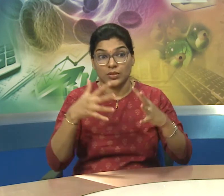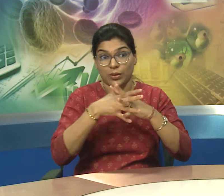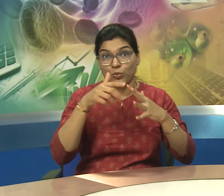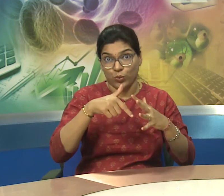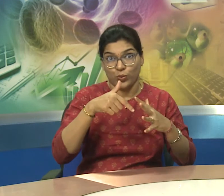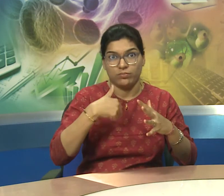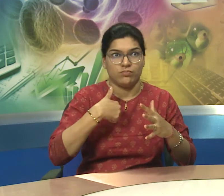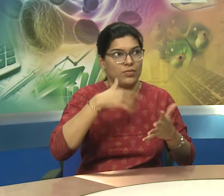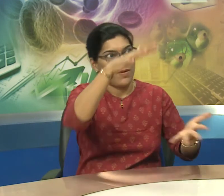distribution.